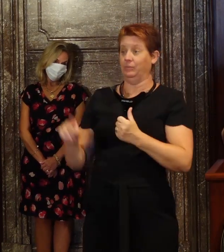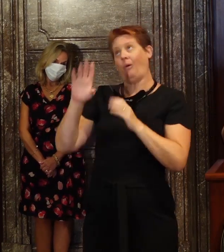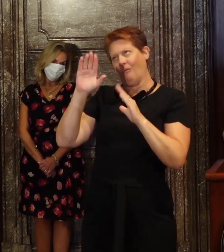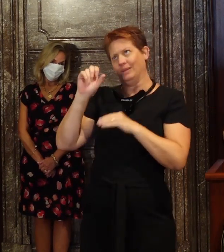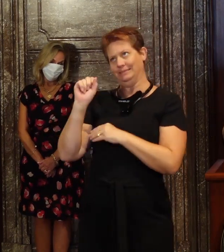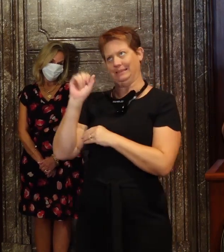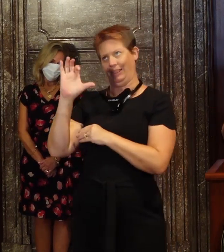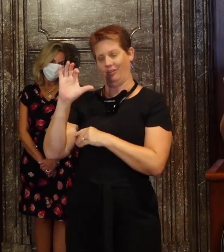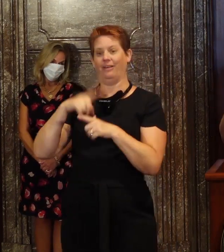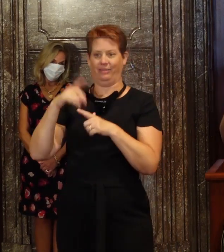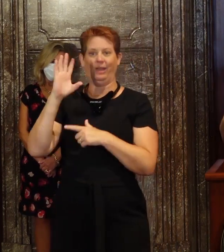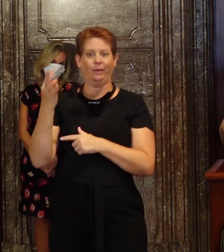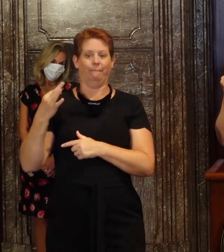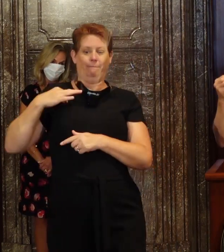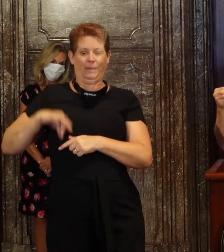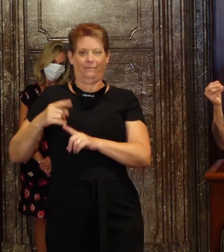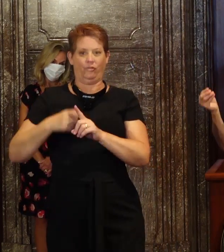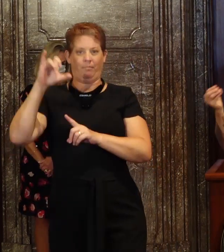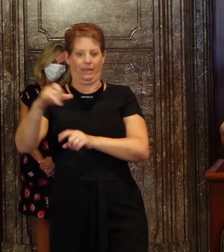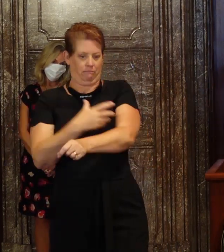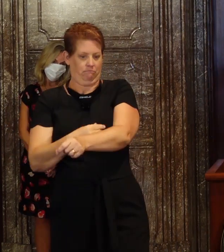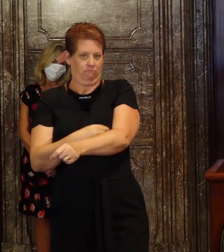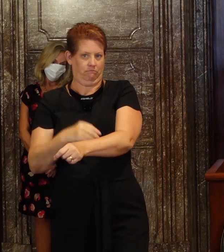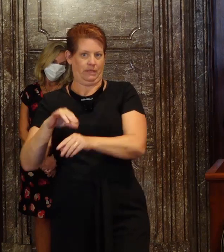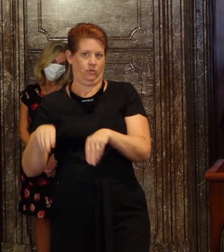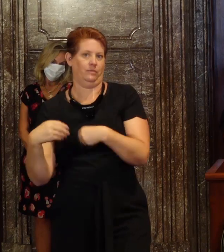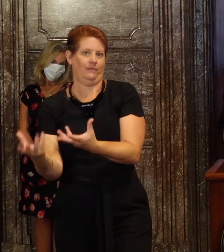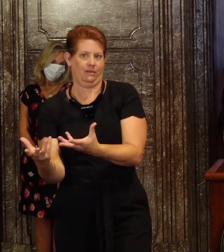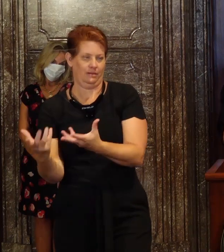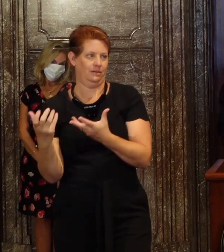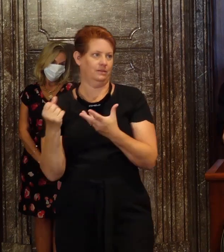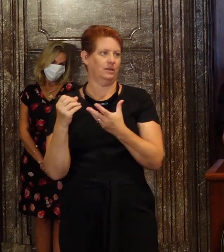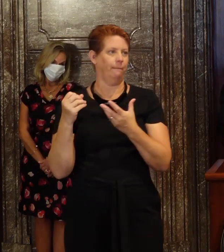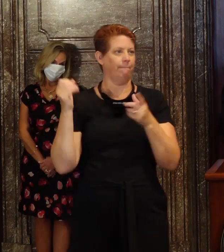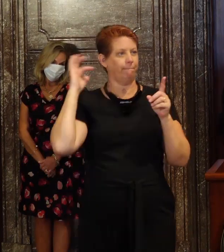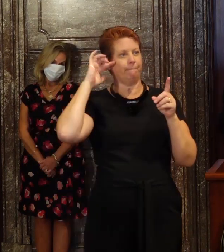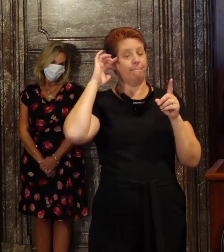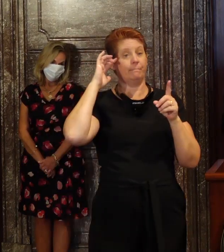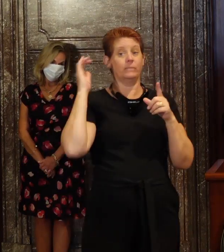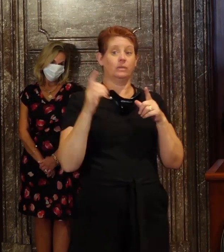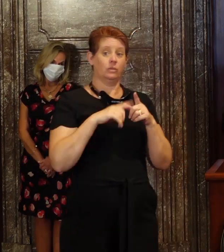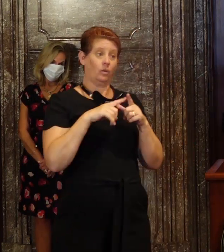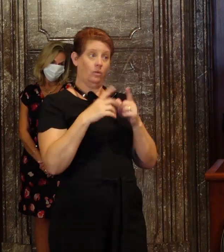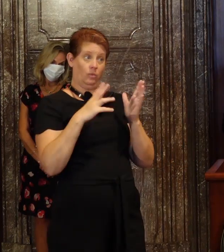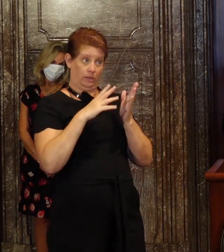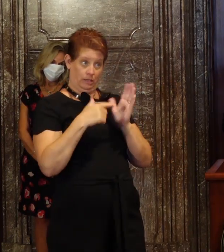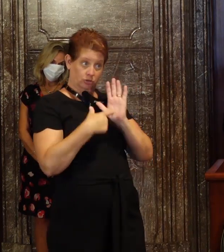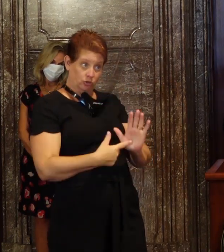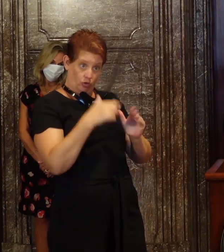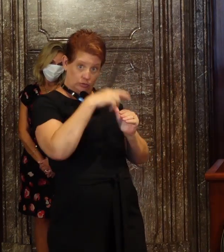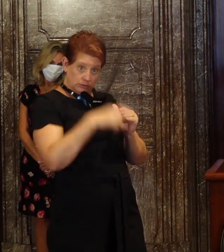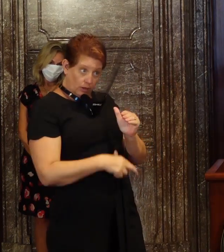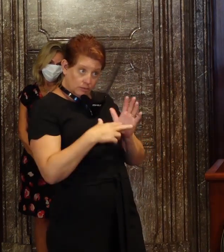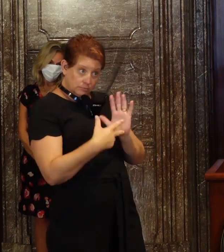will derive benefit from the plasma that you have donated. So So they would have to show their results? Yes, within minutes? yes.